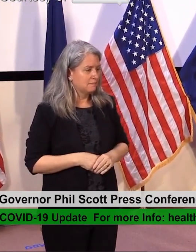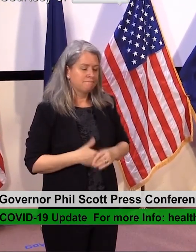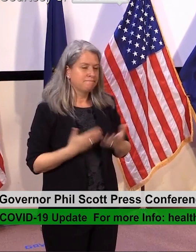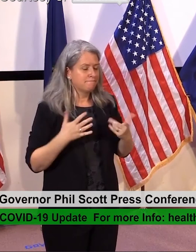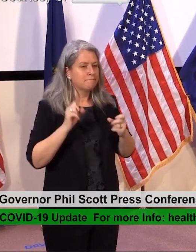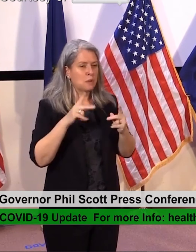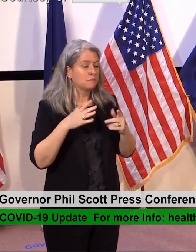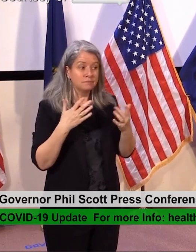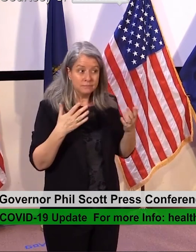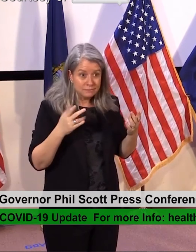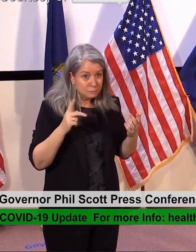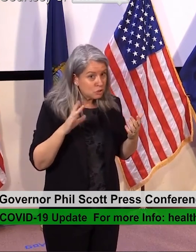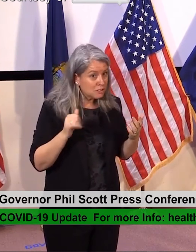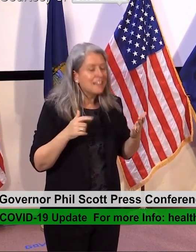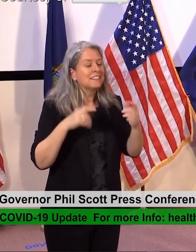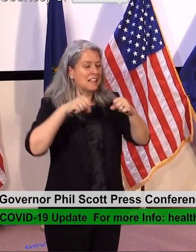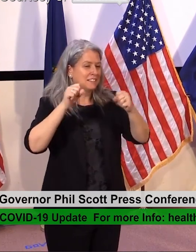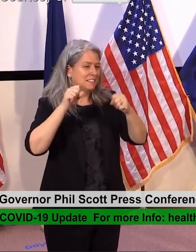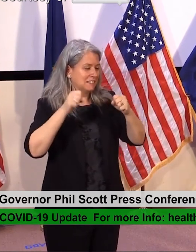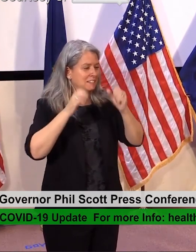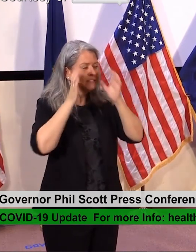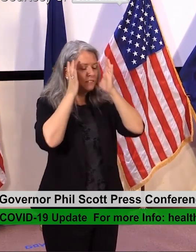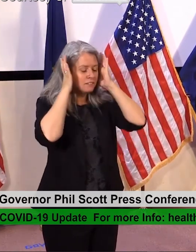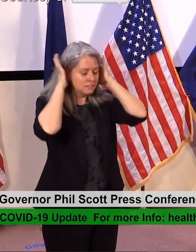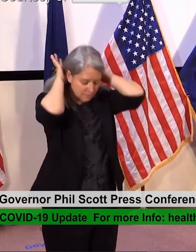All right, last call, Patricia. Can you hear me? Yes.